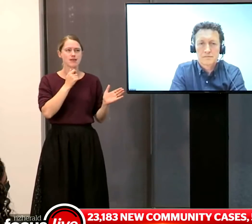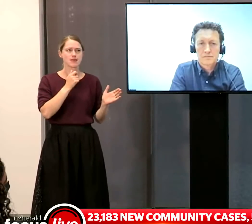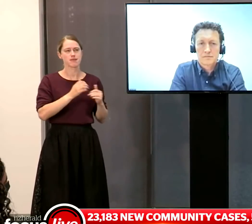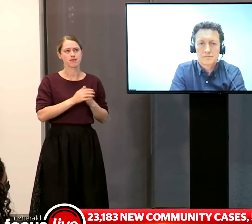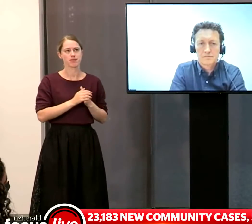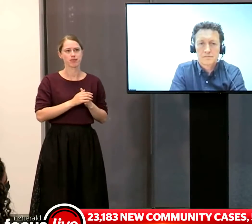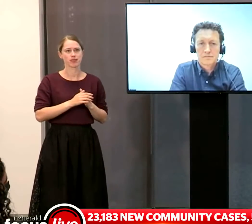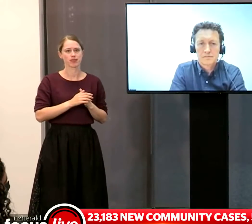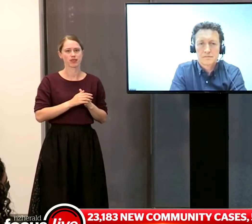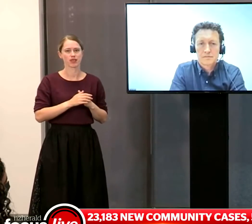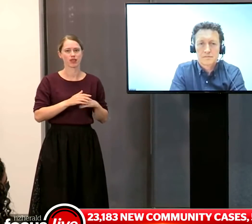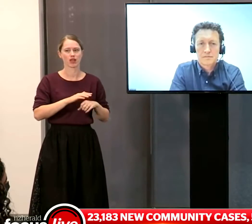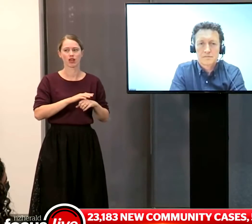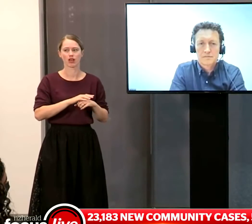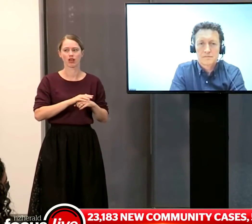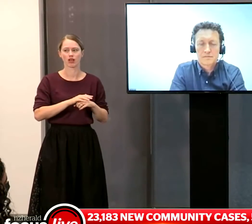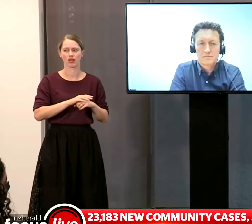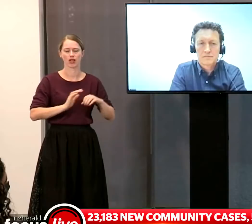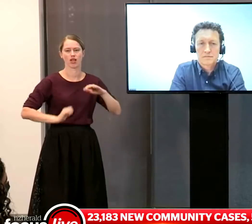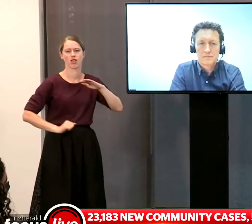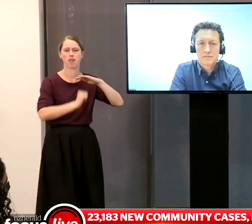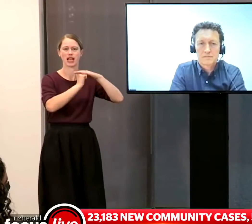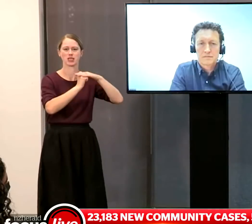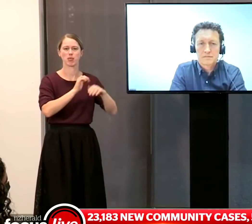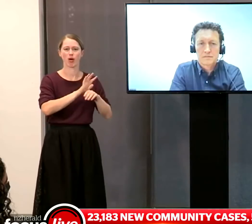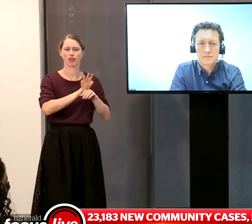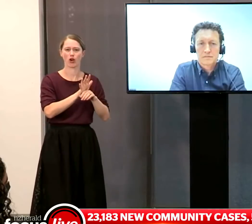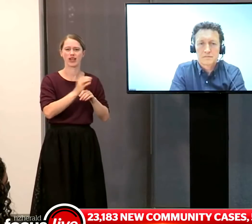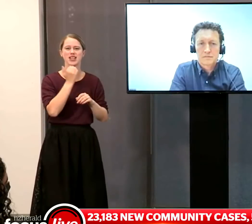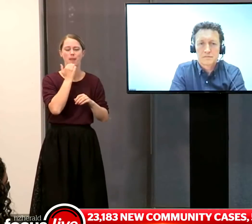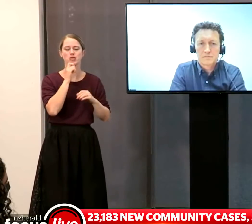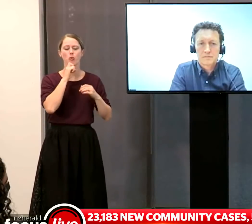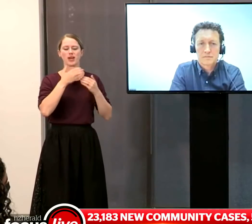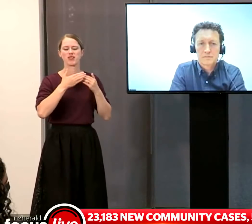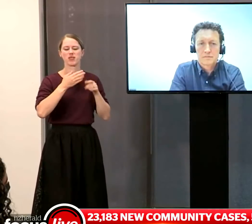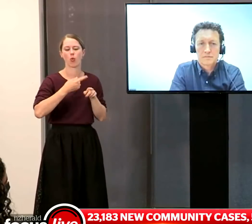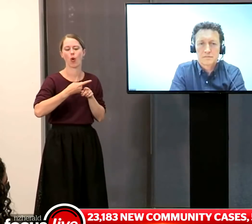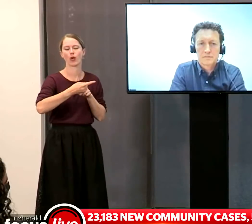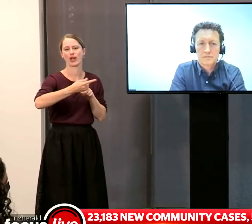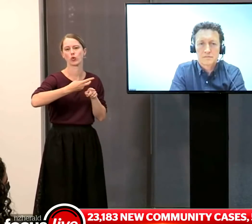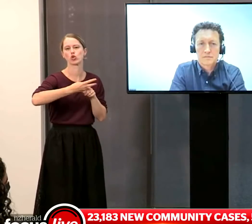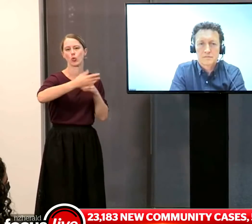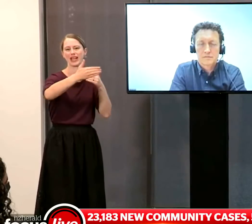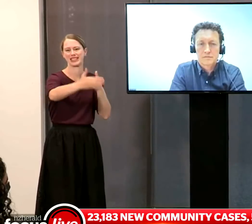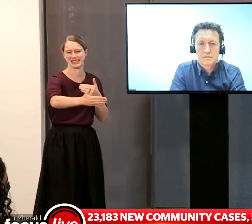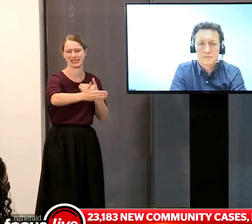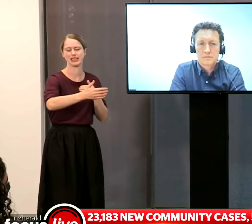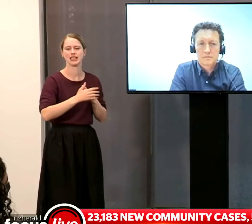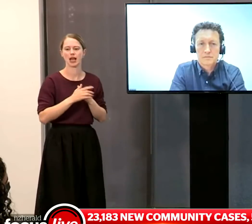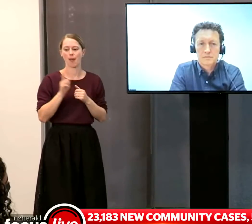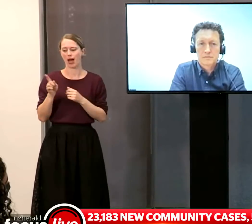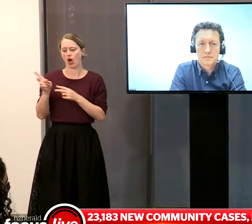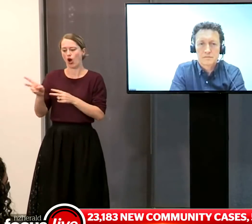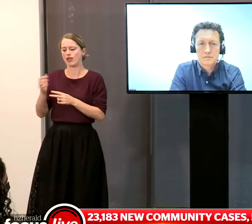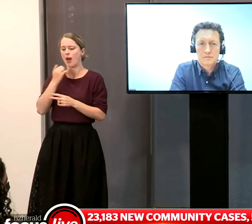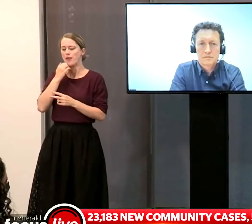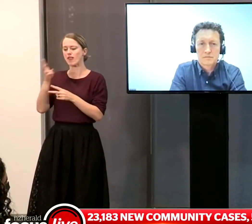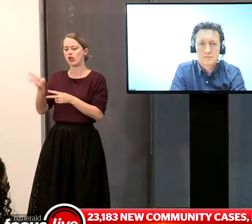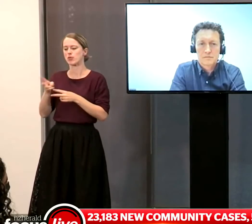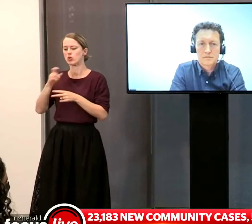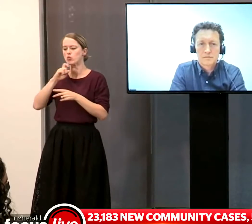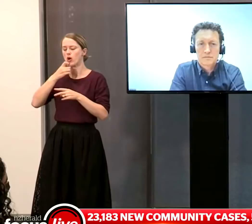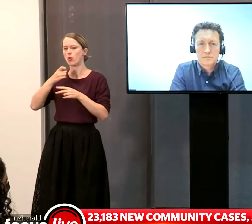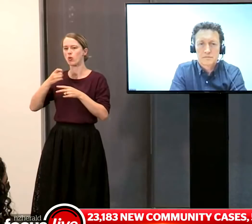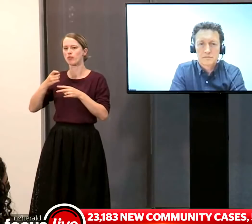say that the peak of case numbers will be over the next week or two. And then the hospitalizations are likely to